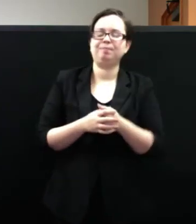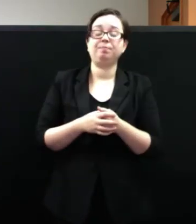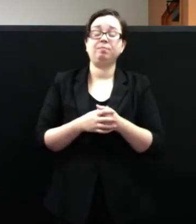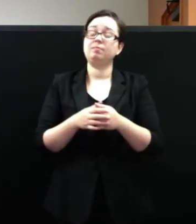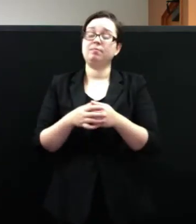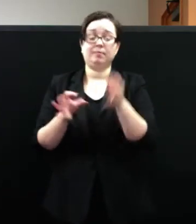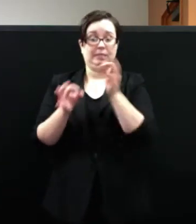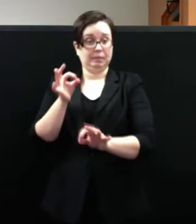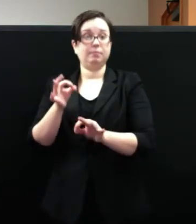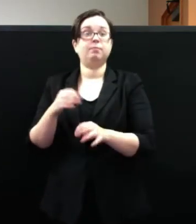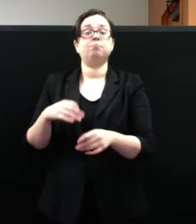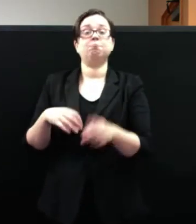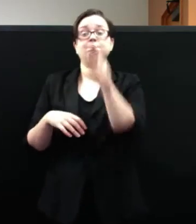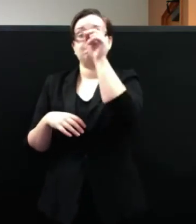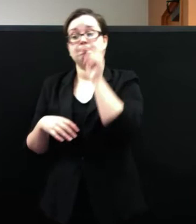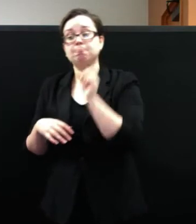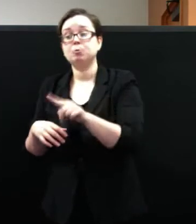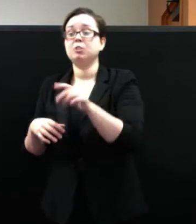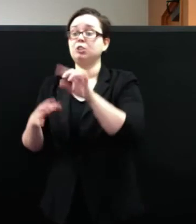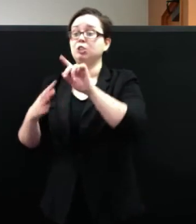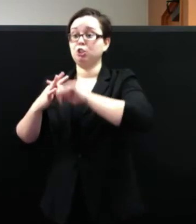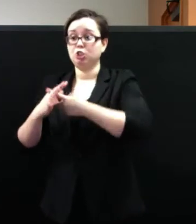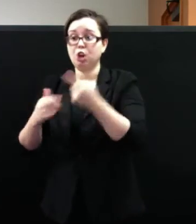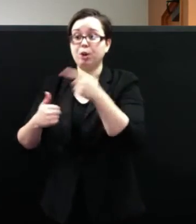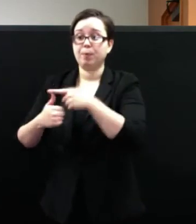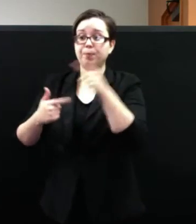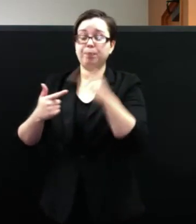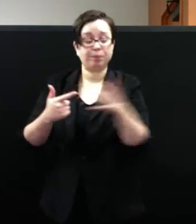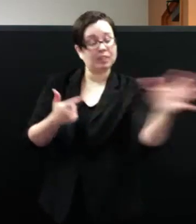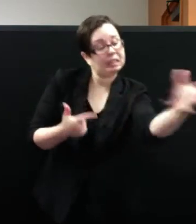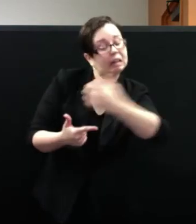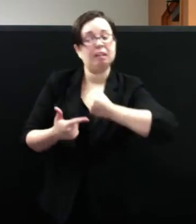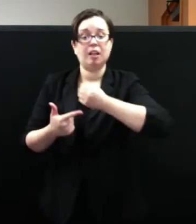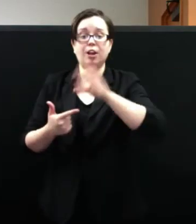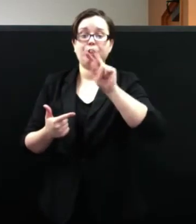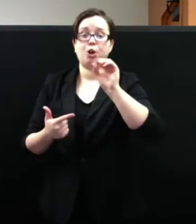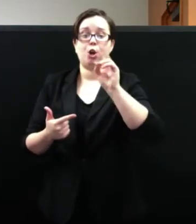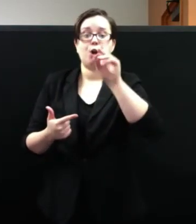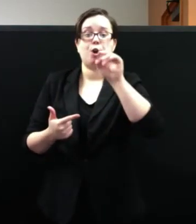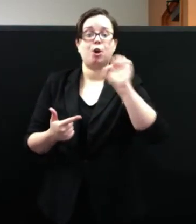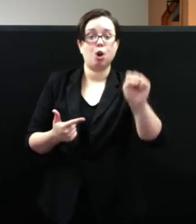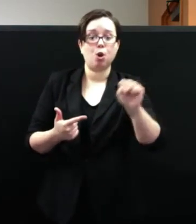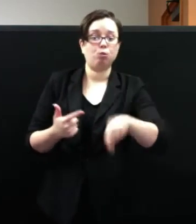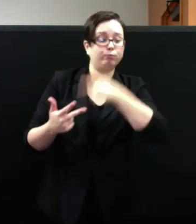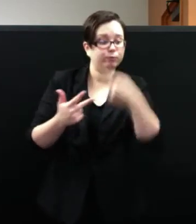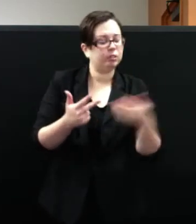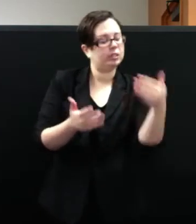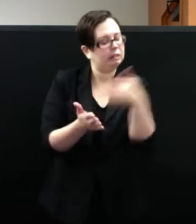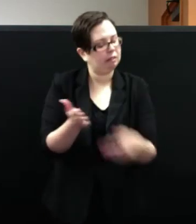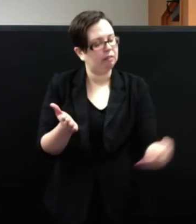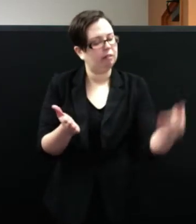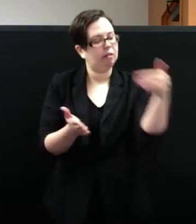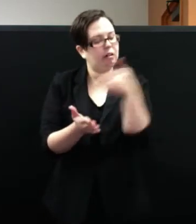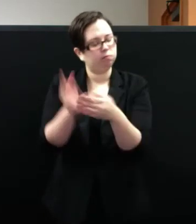the nodes, you refine the nodes, you do it over again, you refine and refine and refine, and the